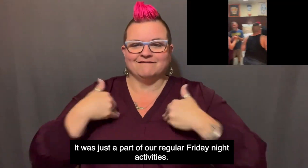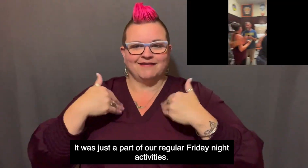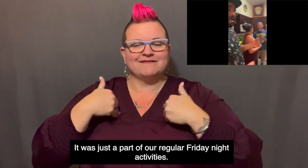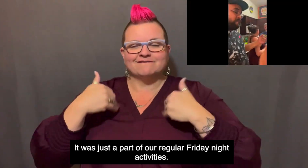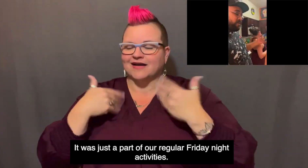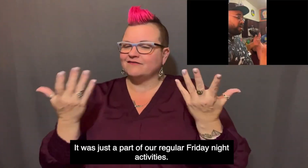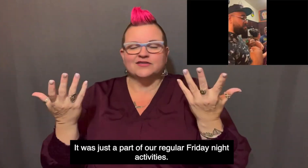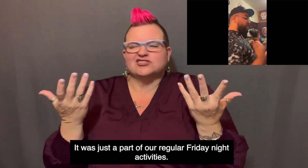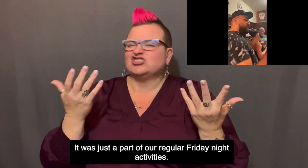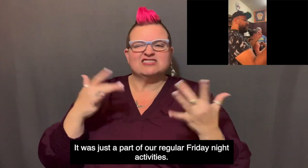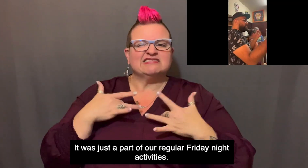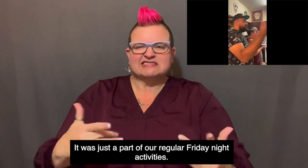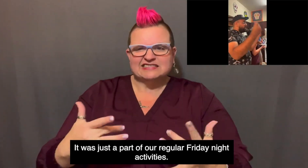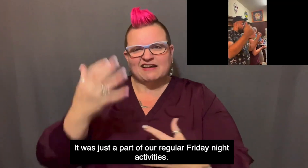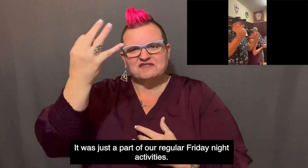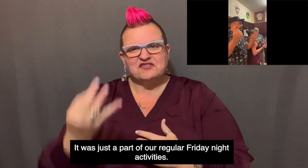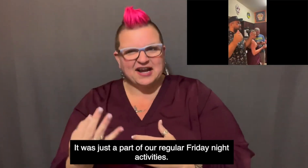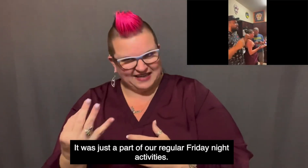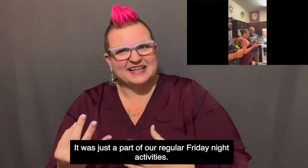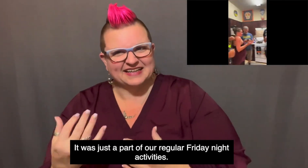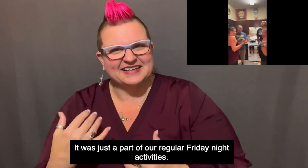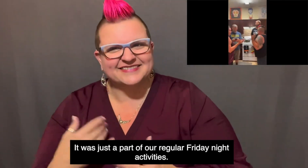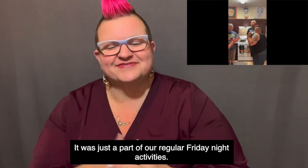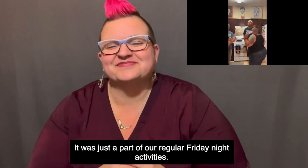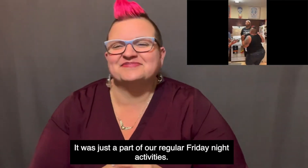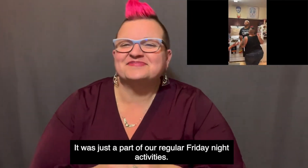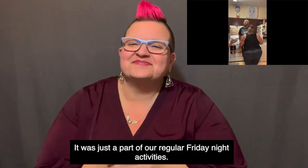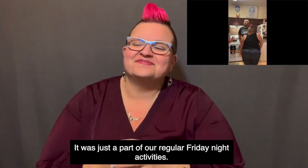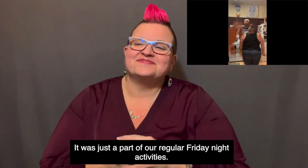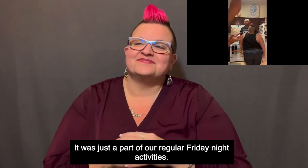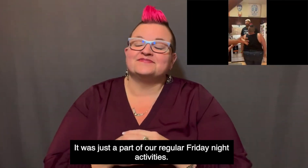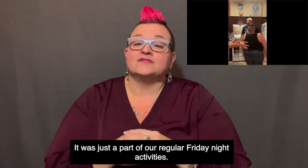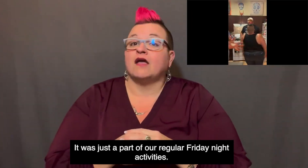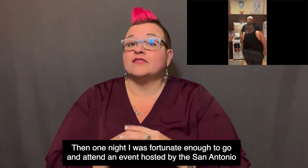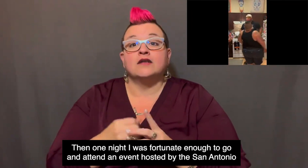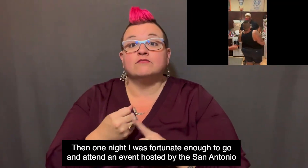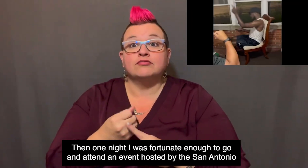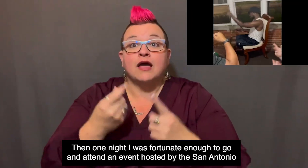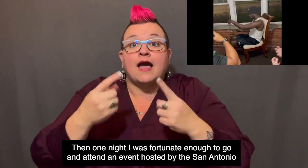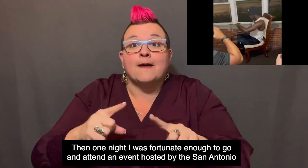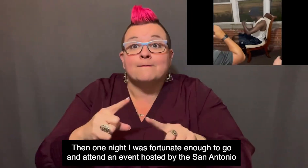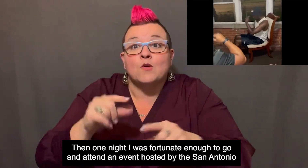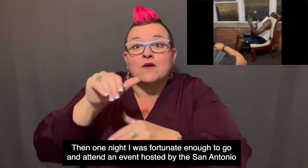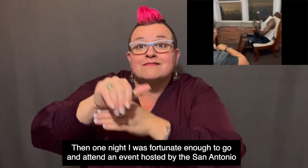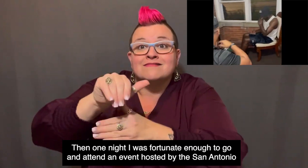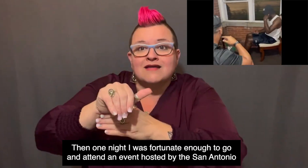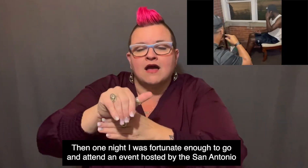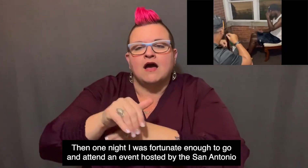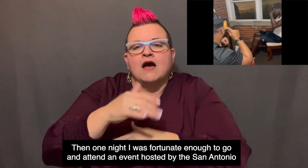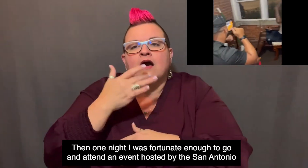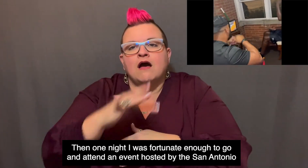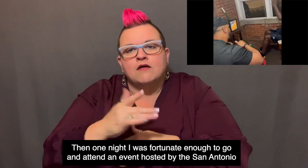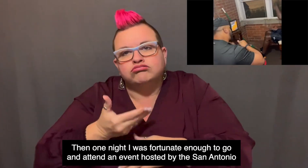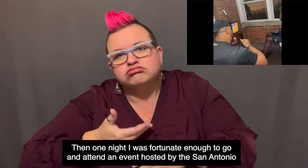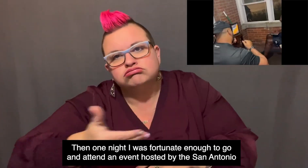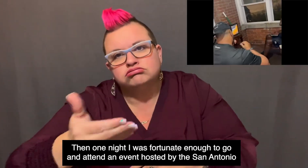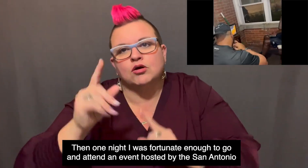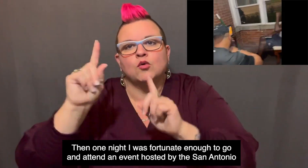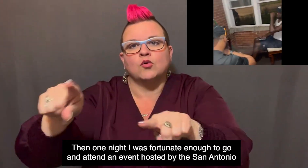our regular Friday night activities. Then one night, I was fortunate enough to